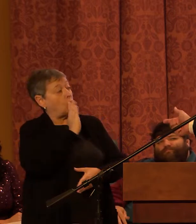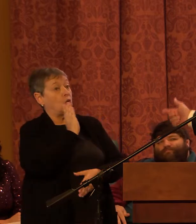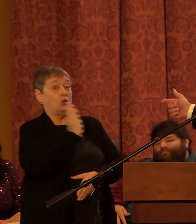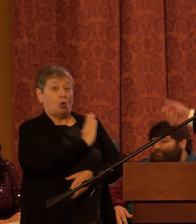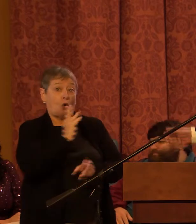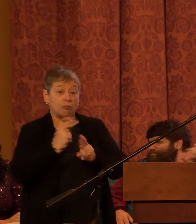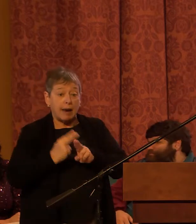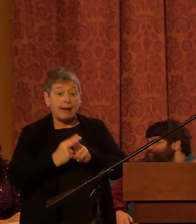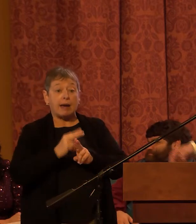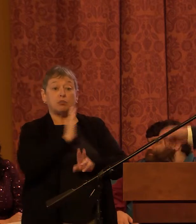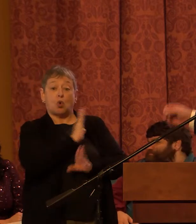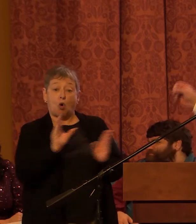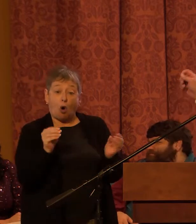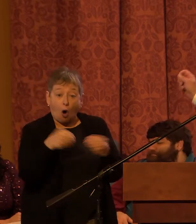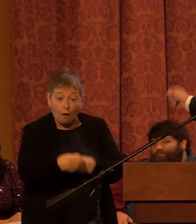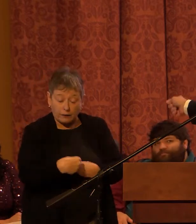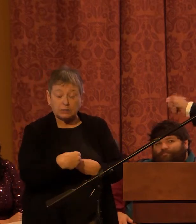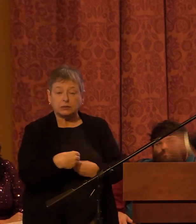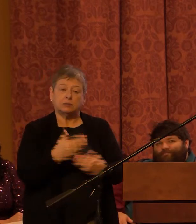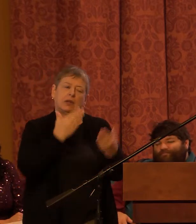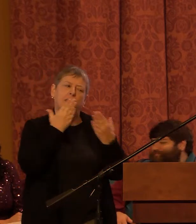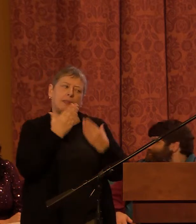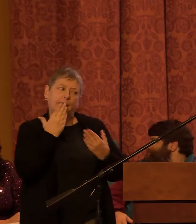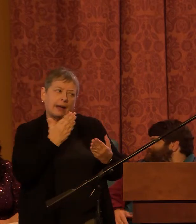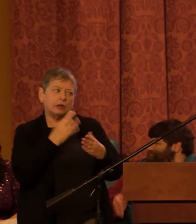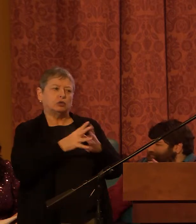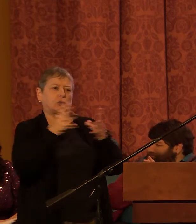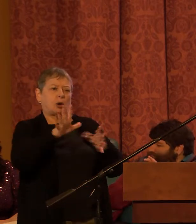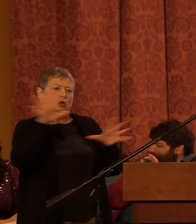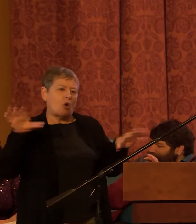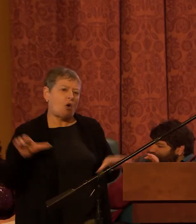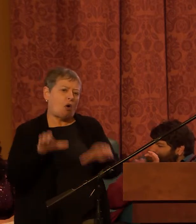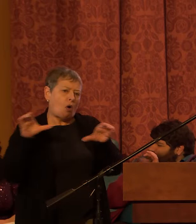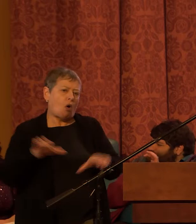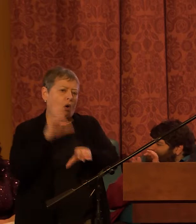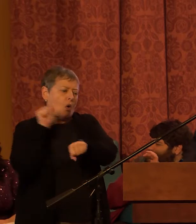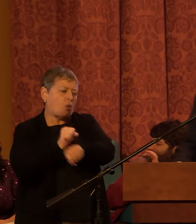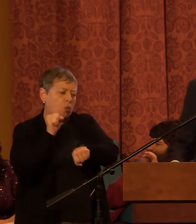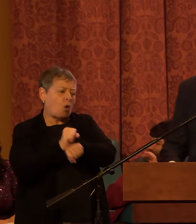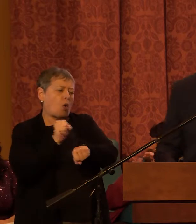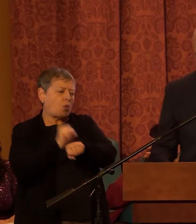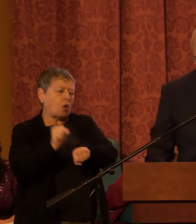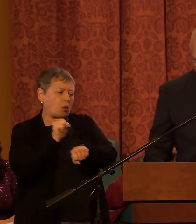or the office that you lead, thank you so much for the work that you've done every single day.